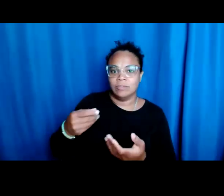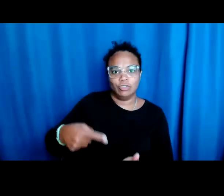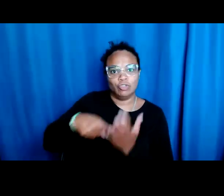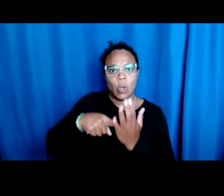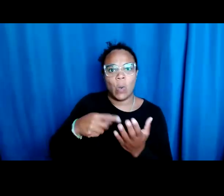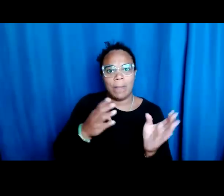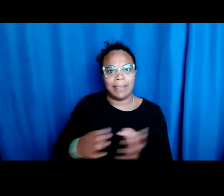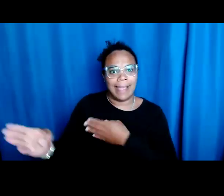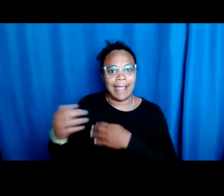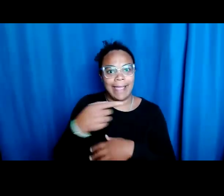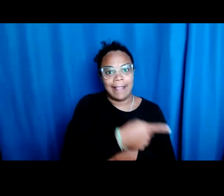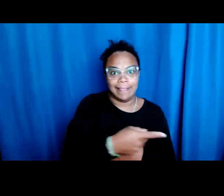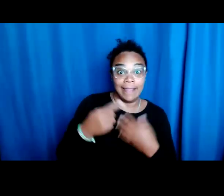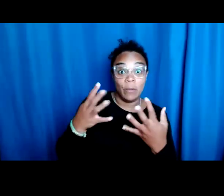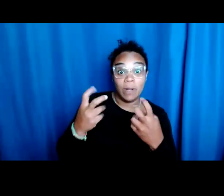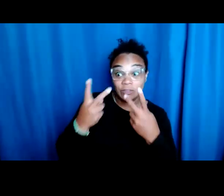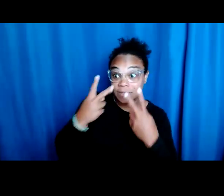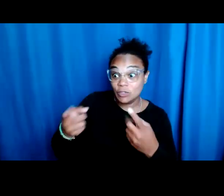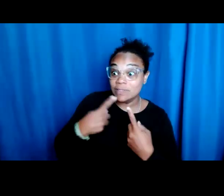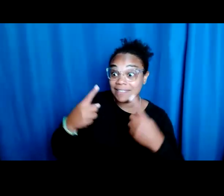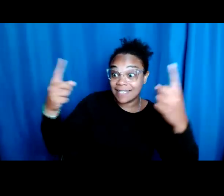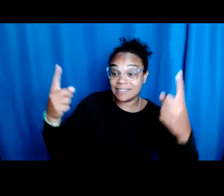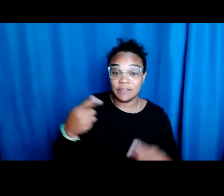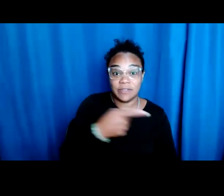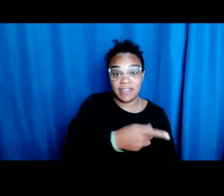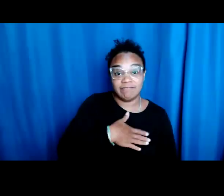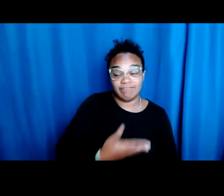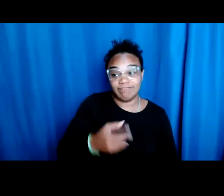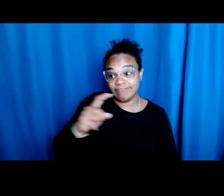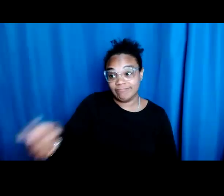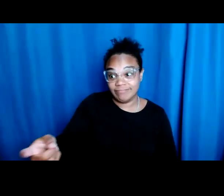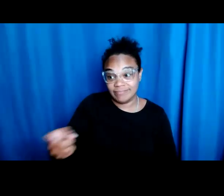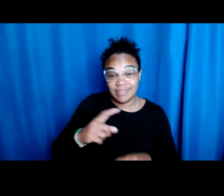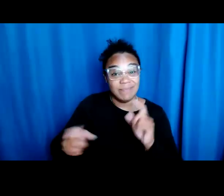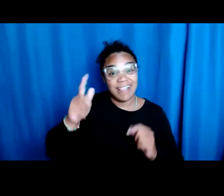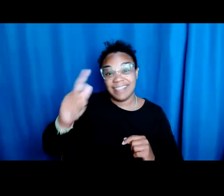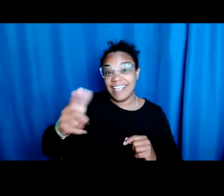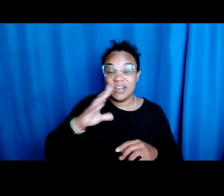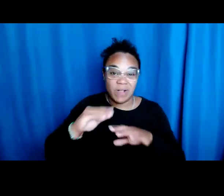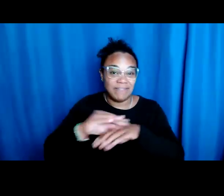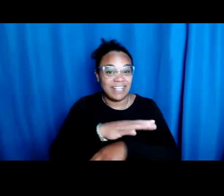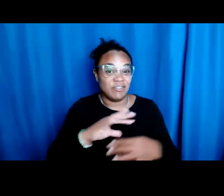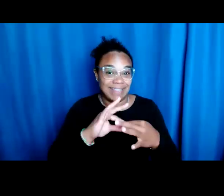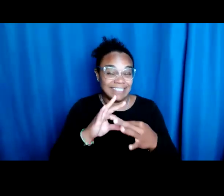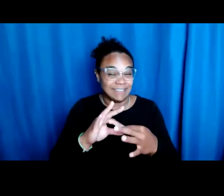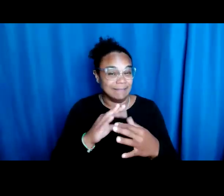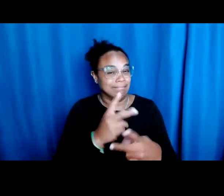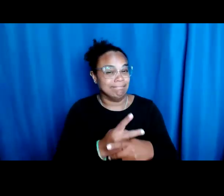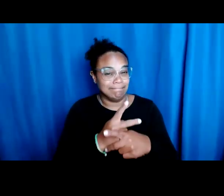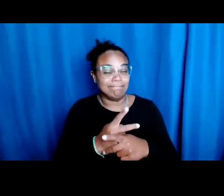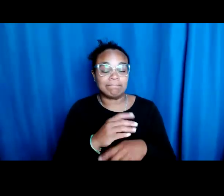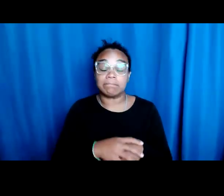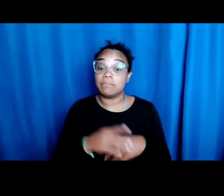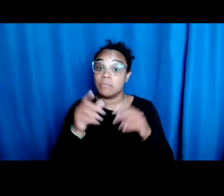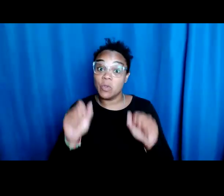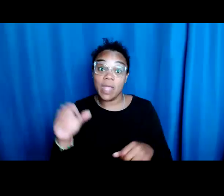so they just give it to you because they want to see you successful, and it could put a strain on the relationship. Or you can go to equity investors, angel